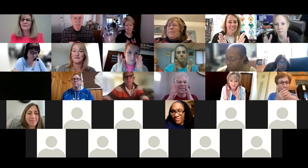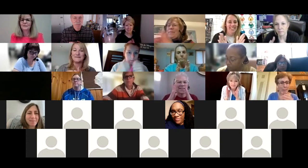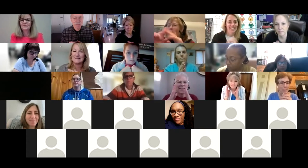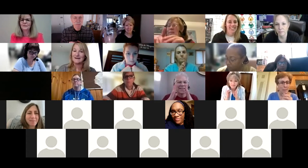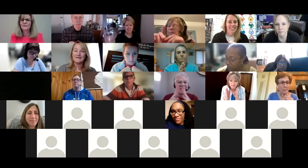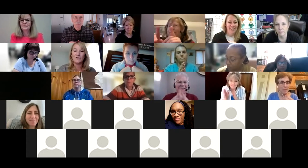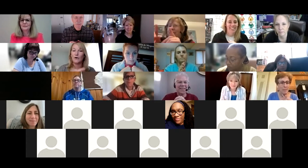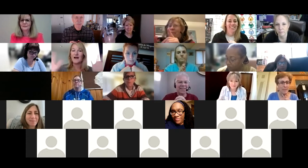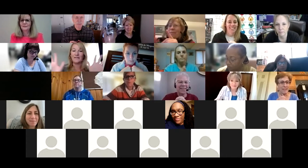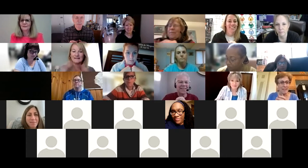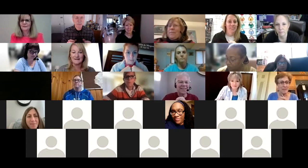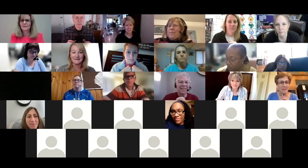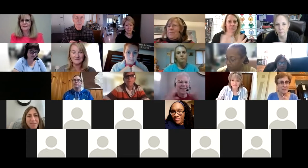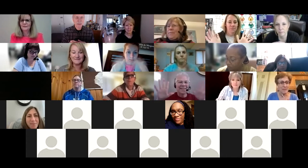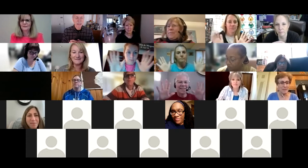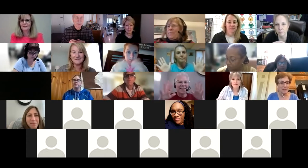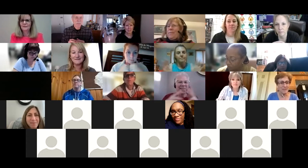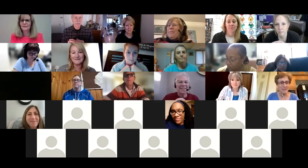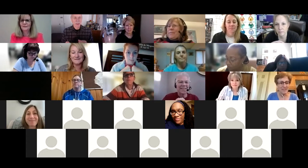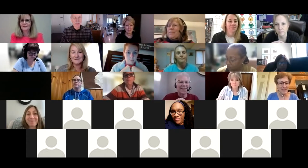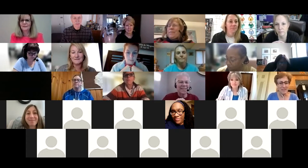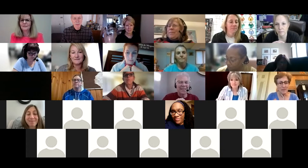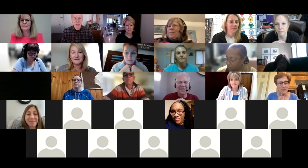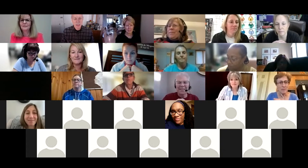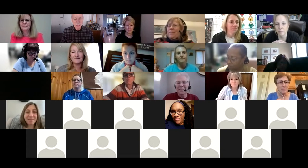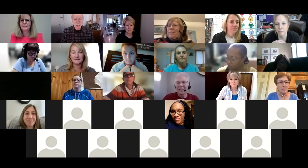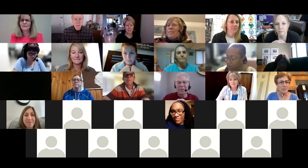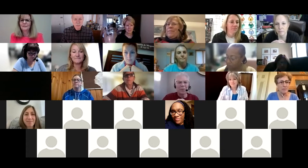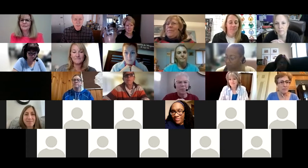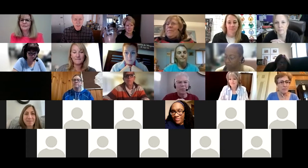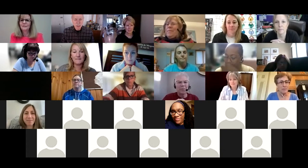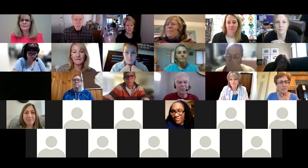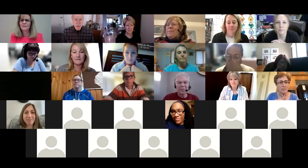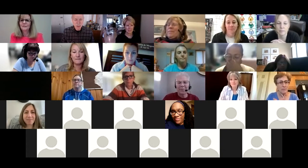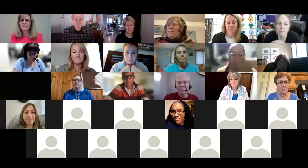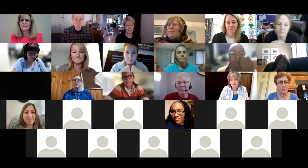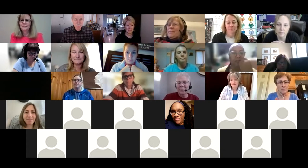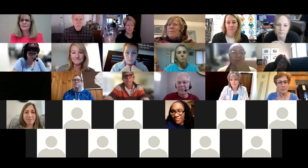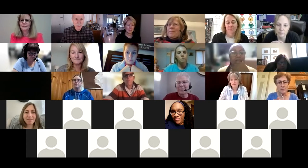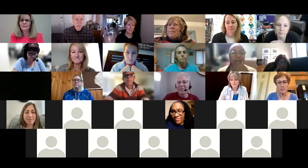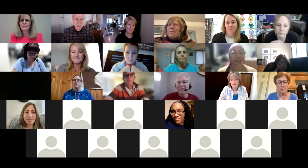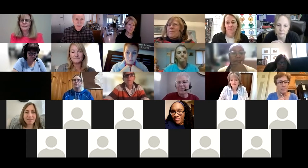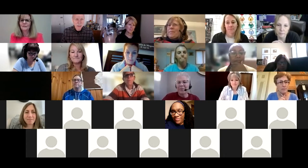have to take or nothing gets done. That's right. Very good. All right. Let's press on. Now,